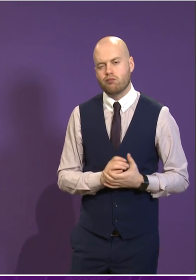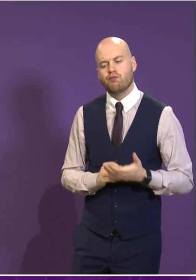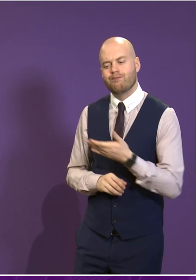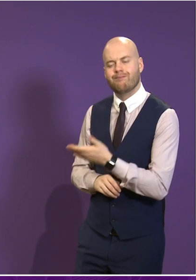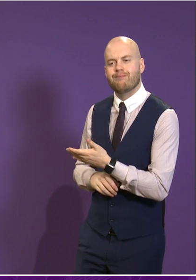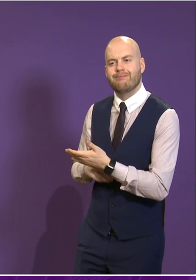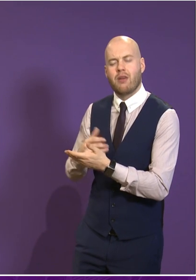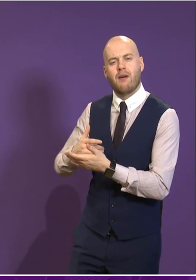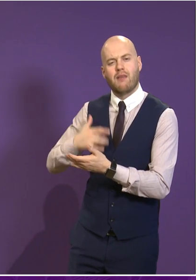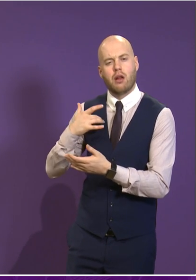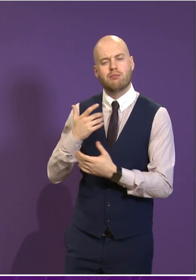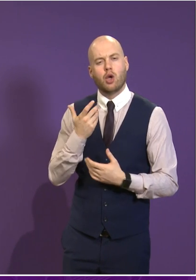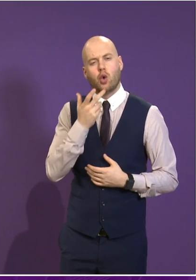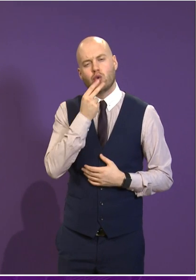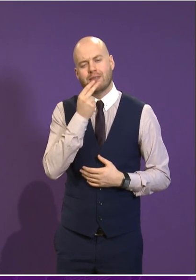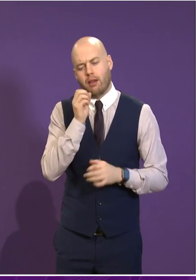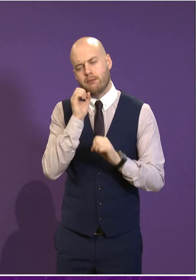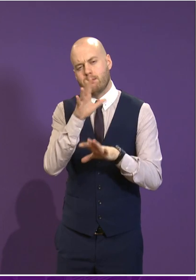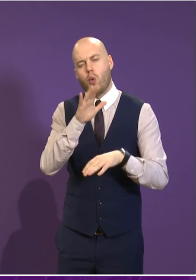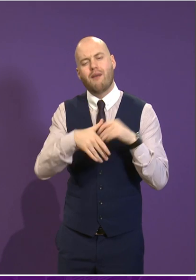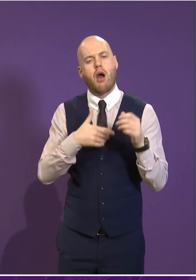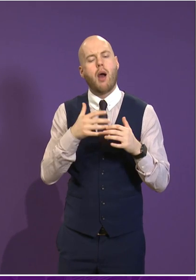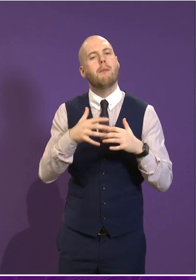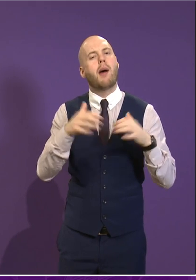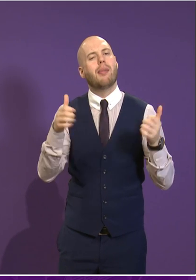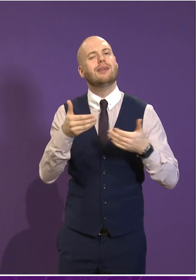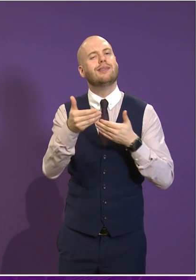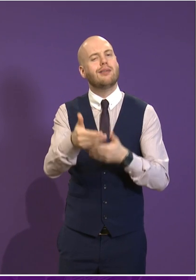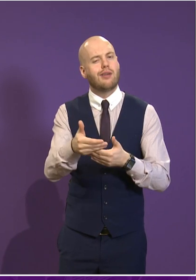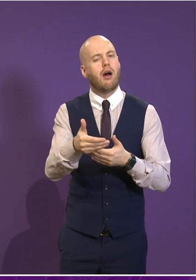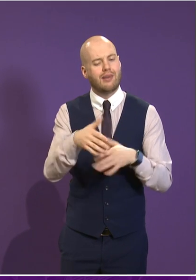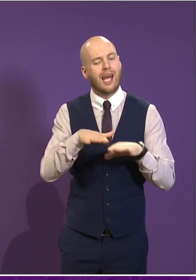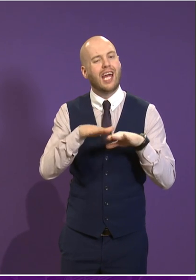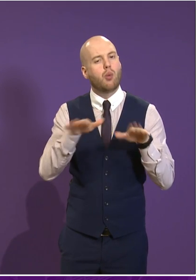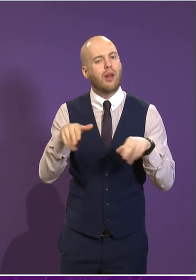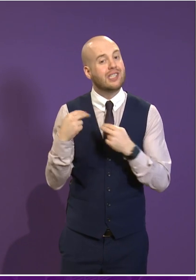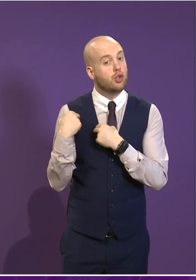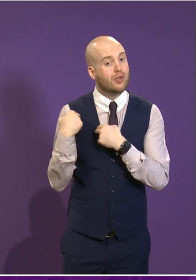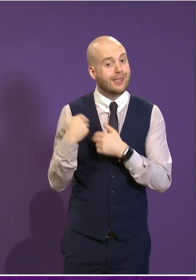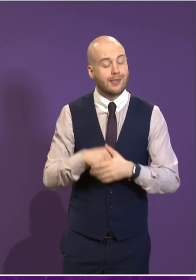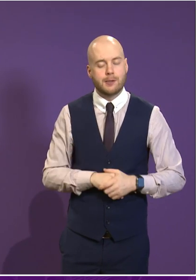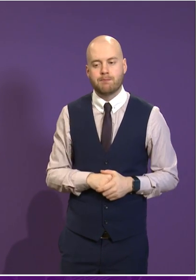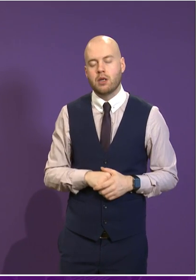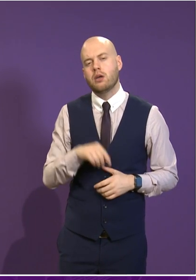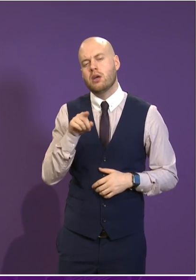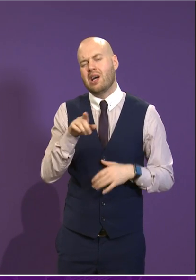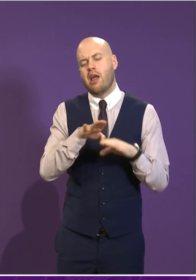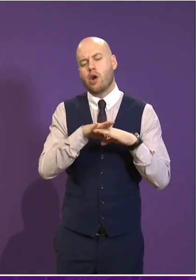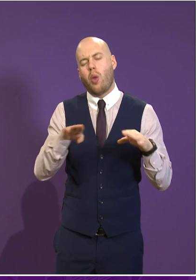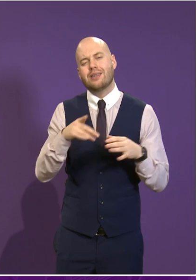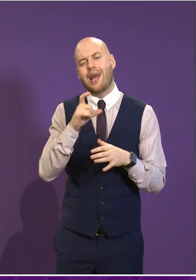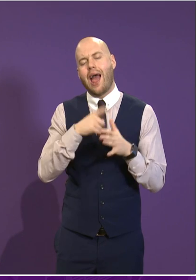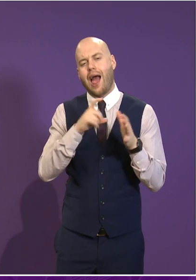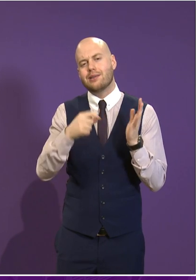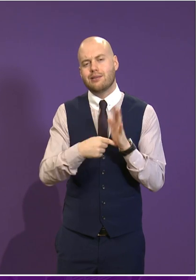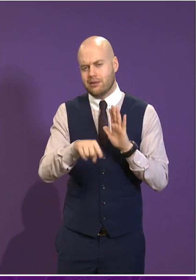public sector equality duties, because the general duty under the Equality Act talks about how